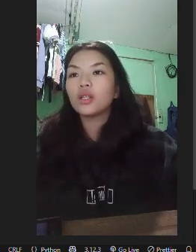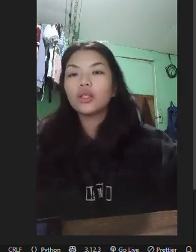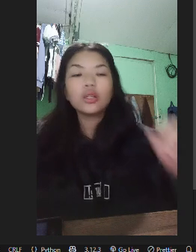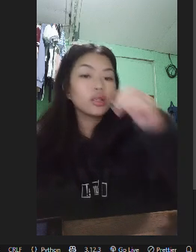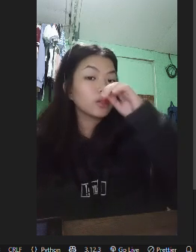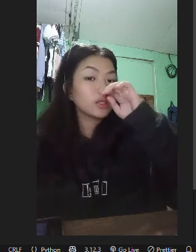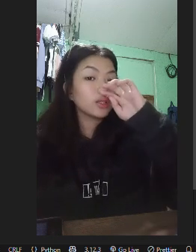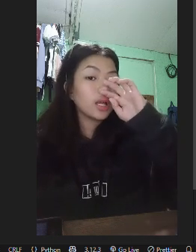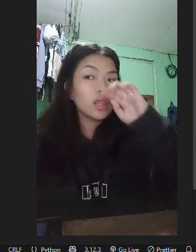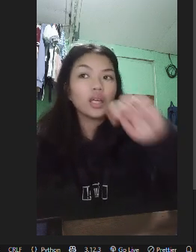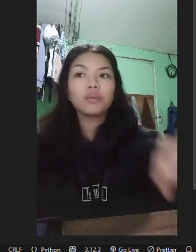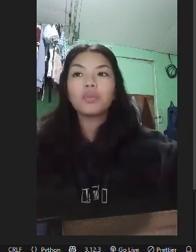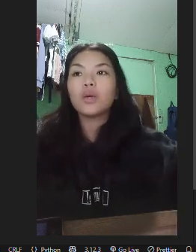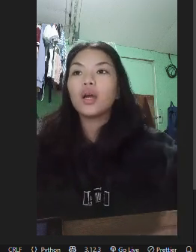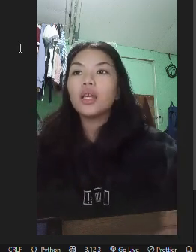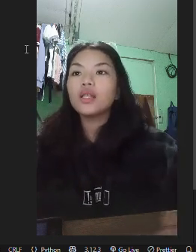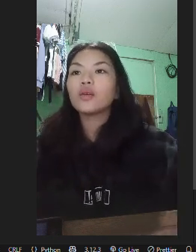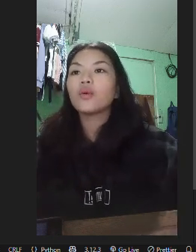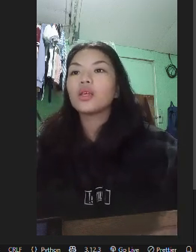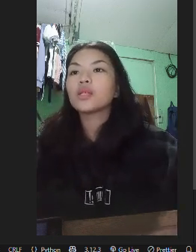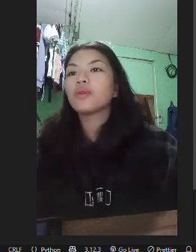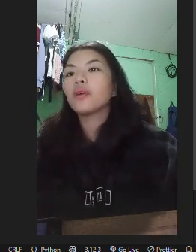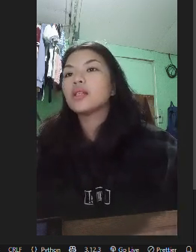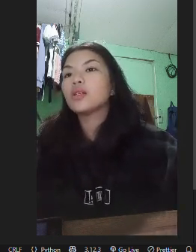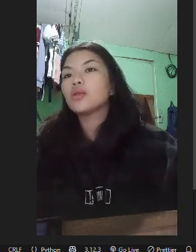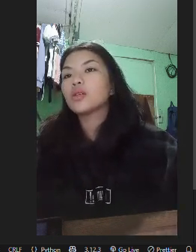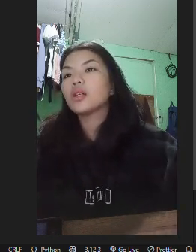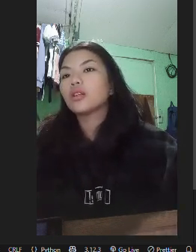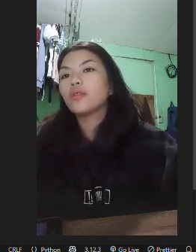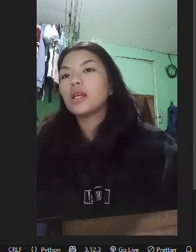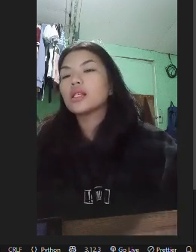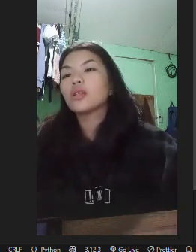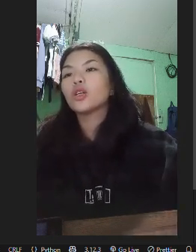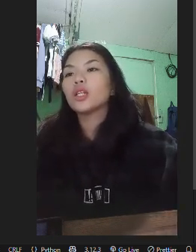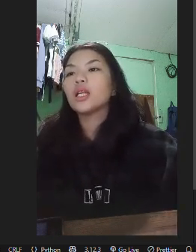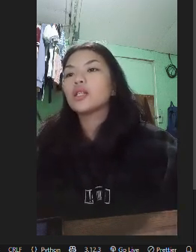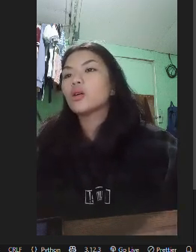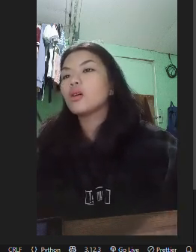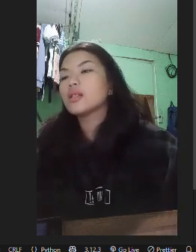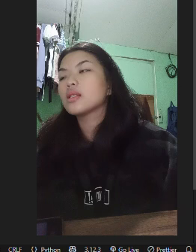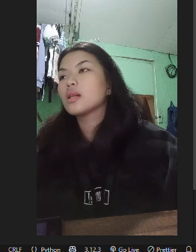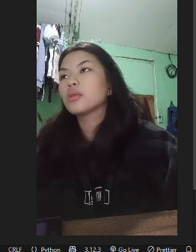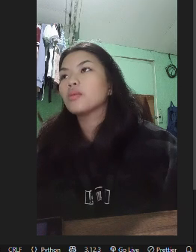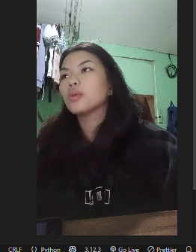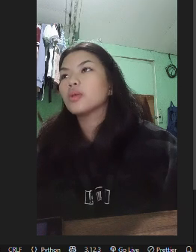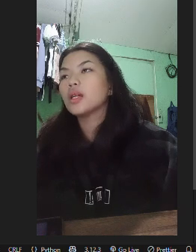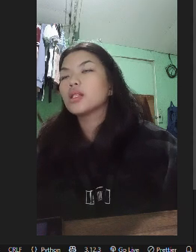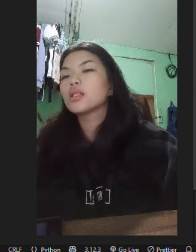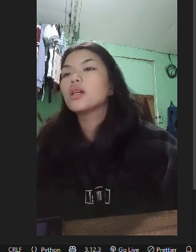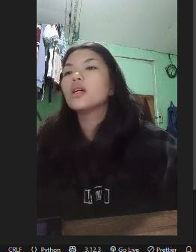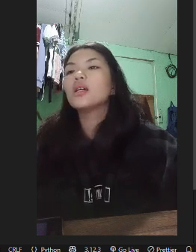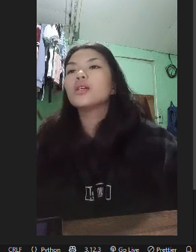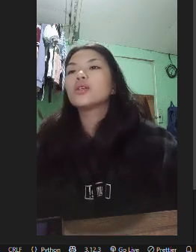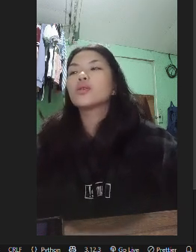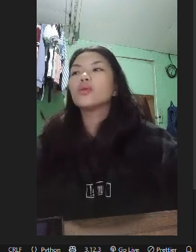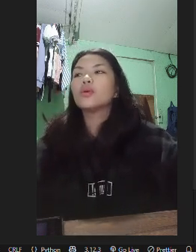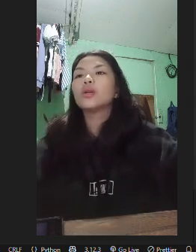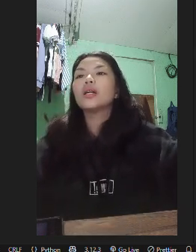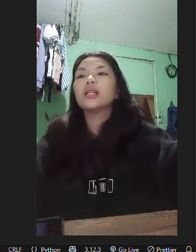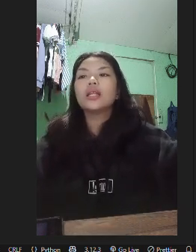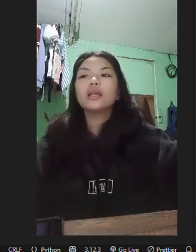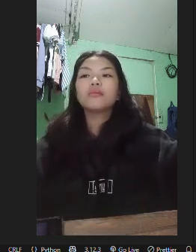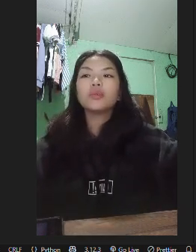application runner, the run.py. So this provides a user interface and coordinates all system components.